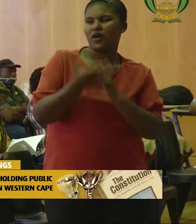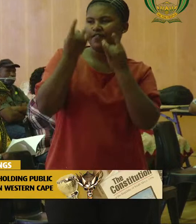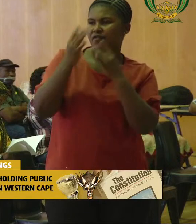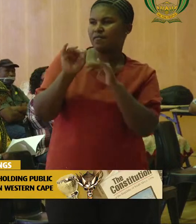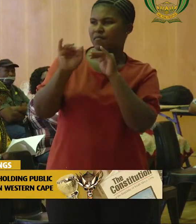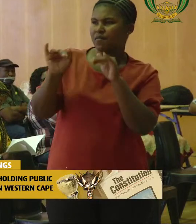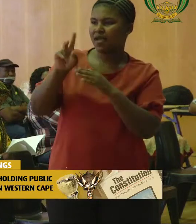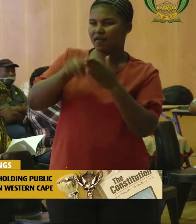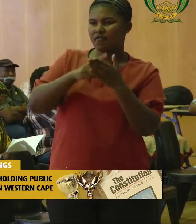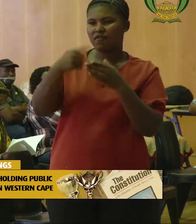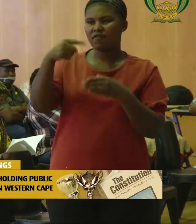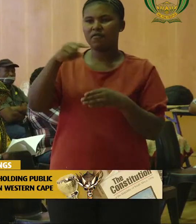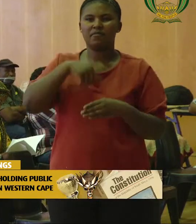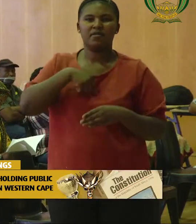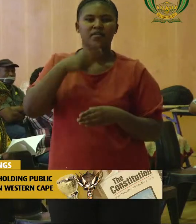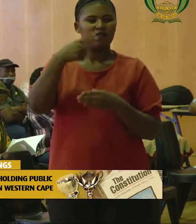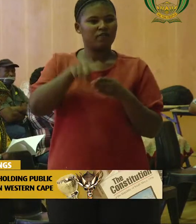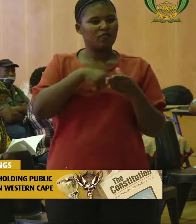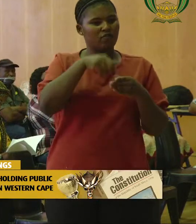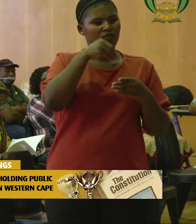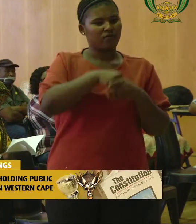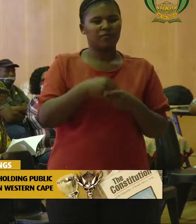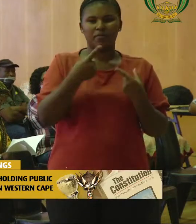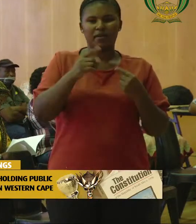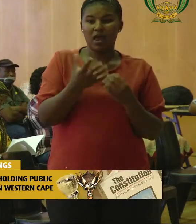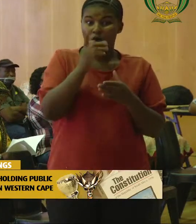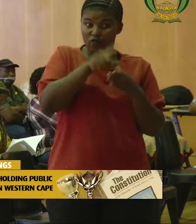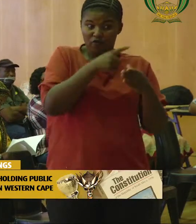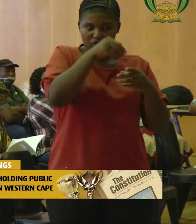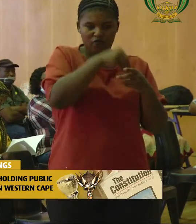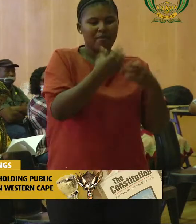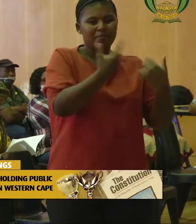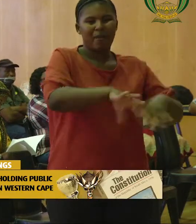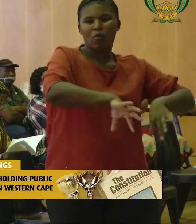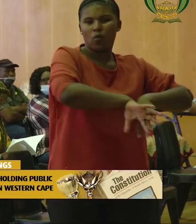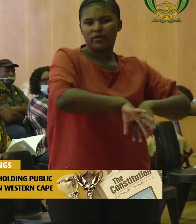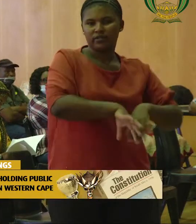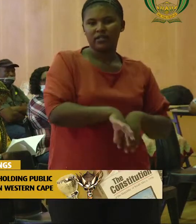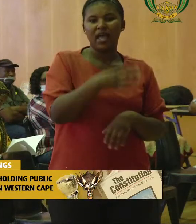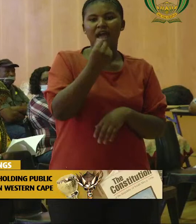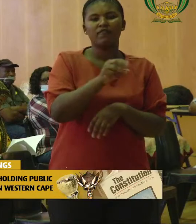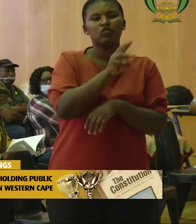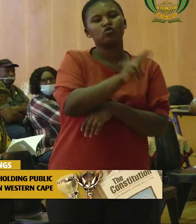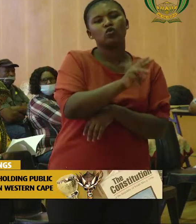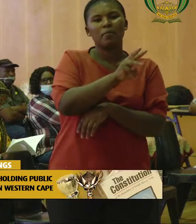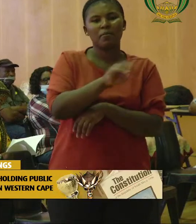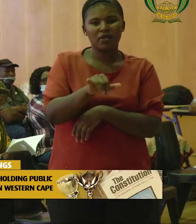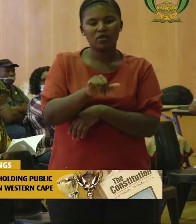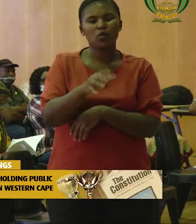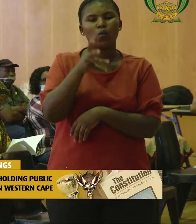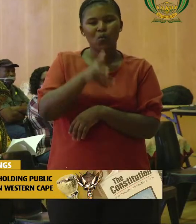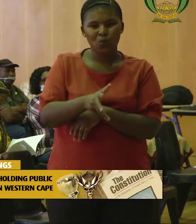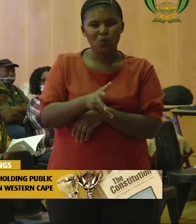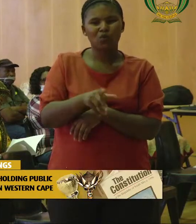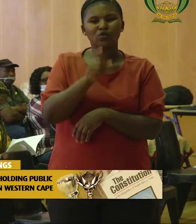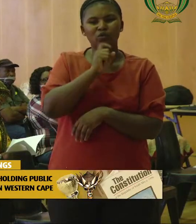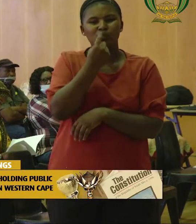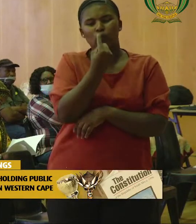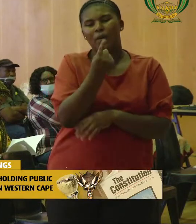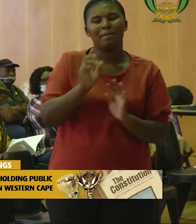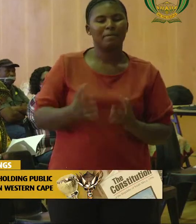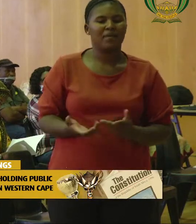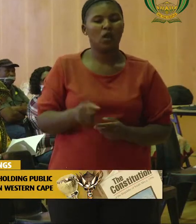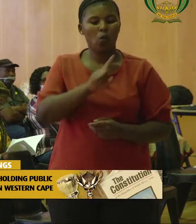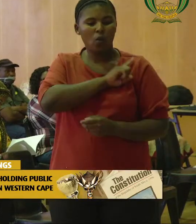me. Then the rest of your votes will go to waste. Because nobody you can have 2 million votes, they're gonna round off to 1 seat because you